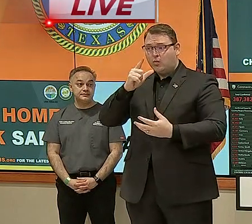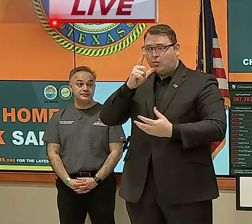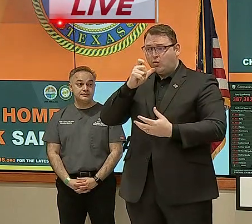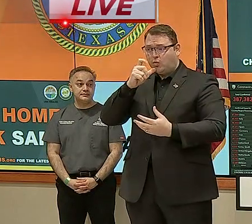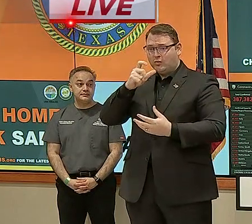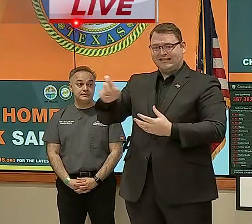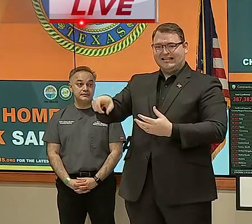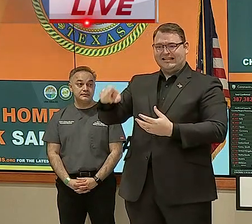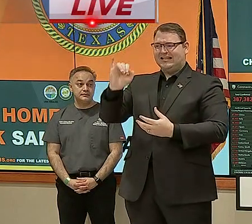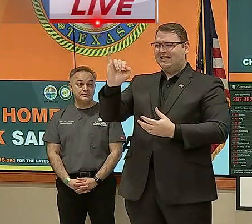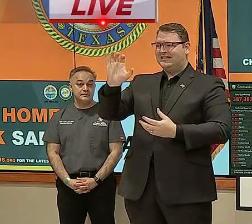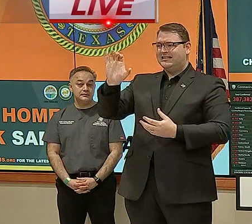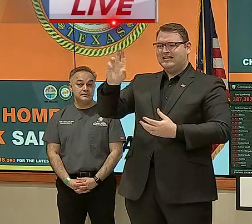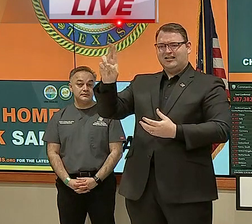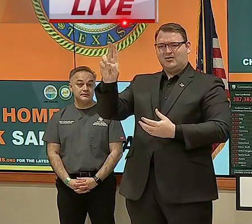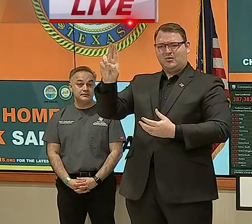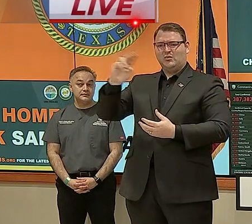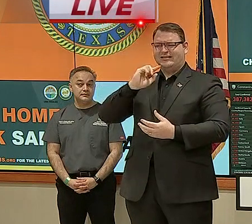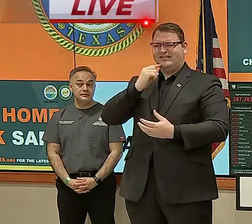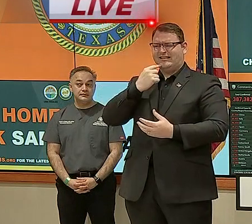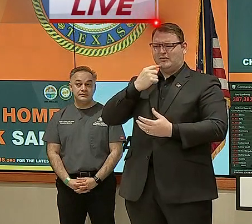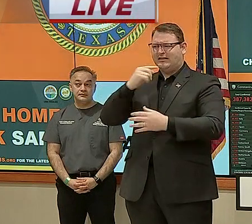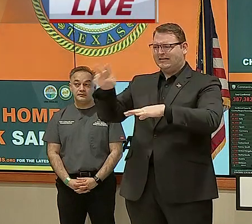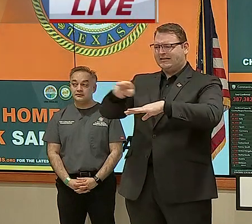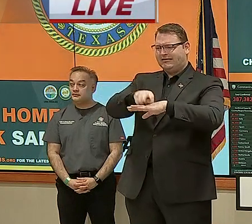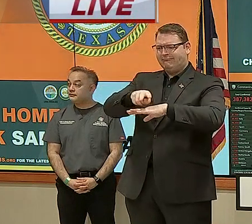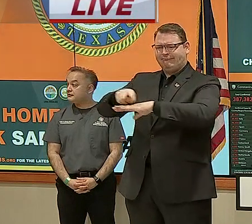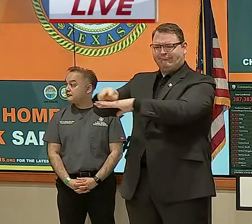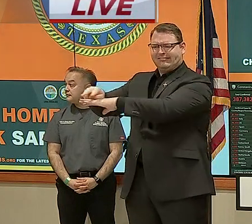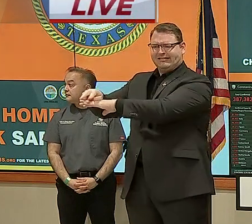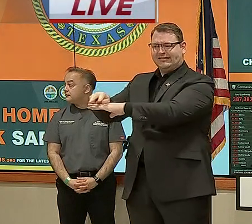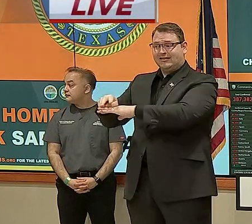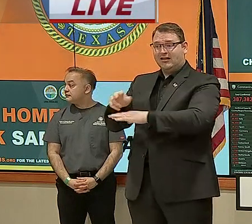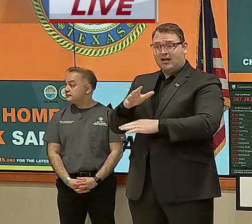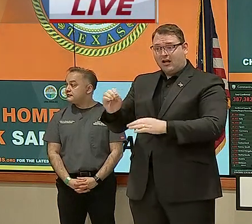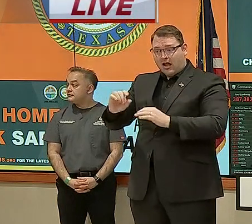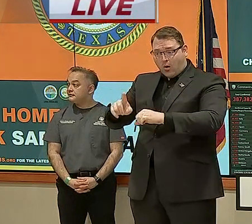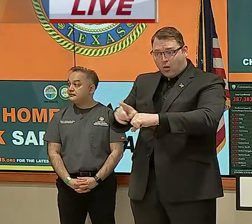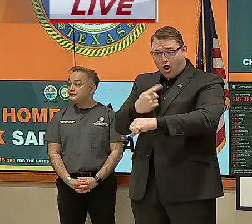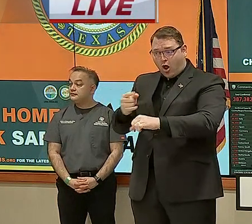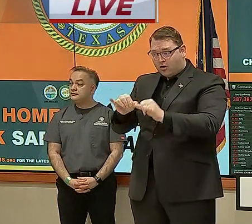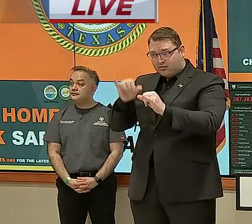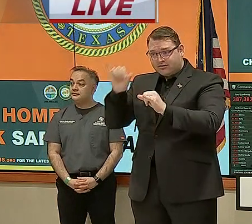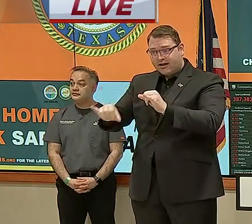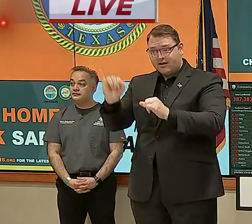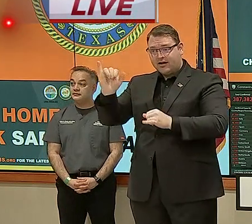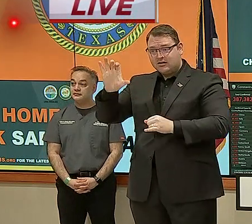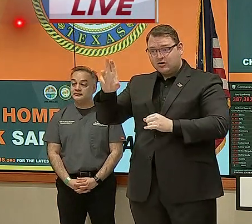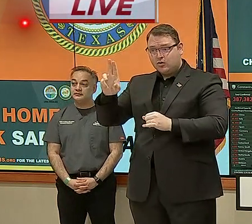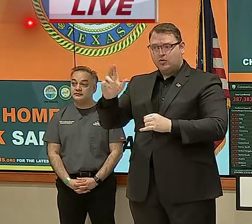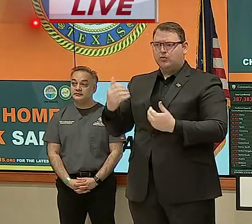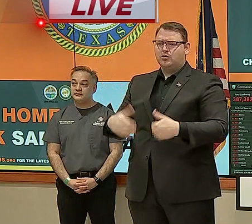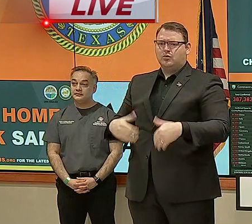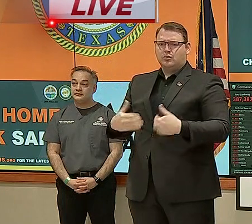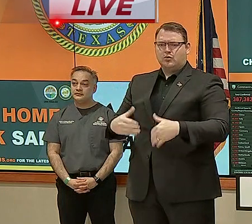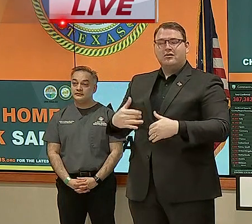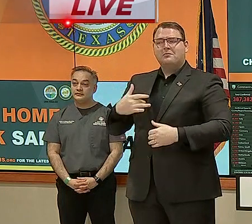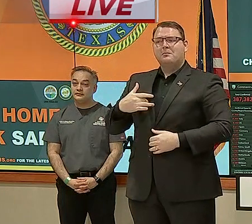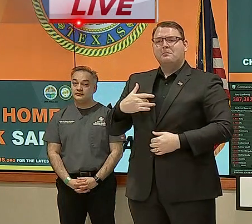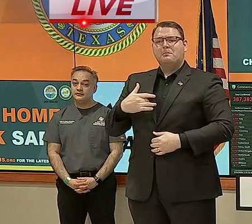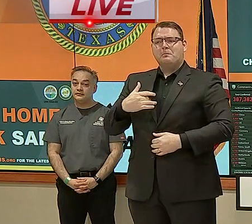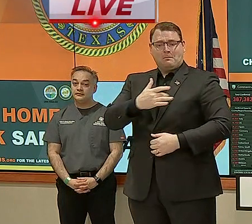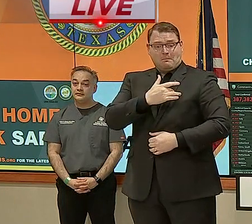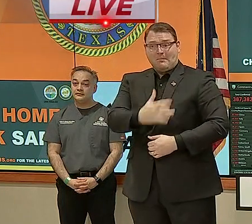ICU, and the length of time that patients have to spend in intensive care. We're seeing that patients here are having to